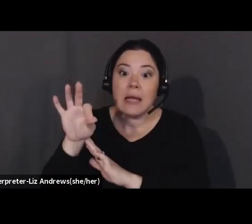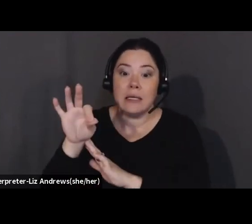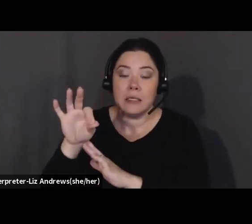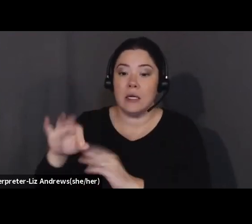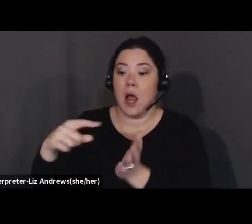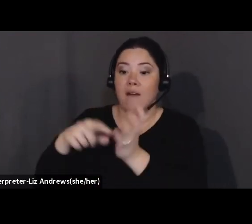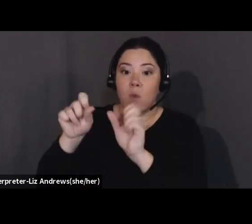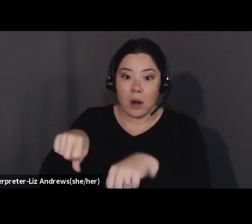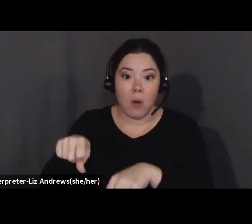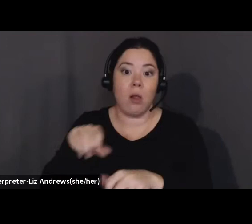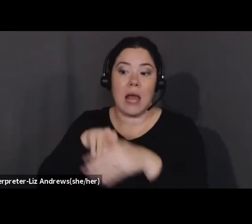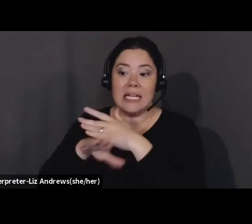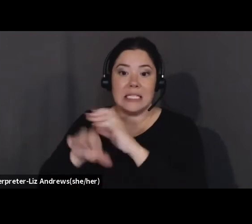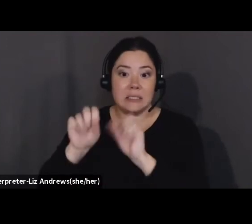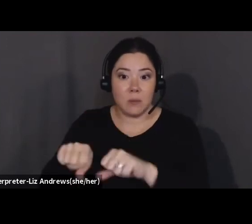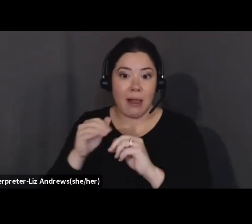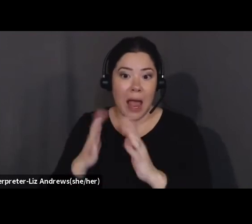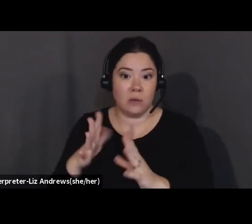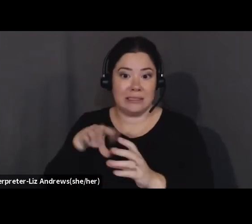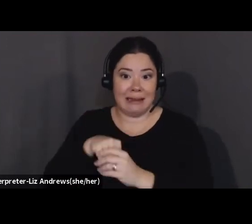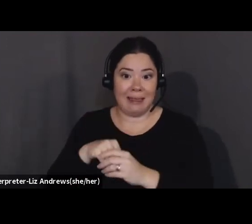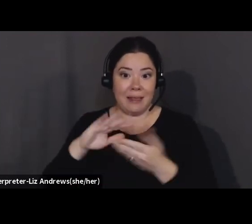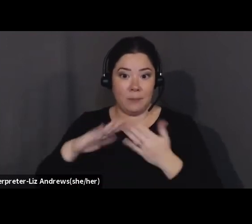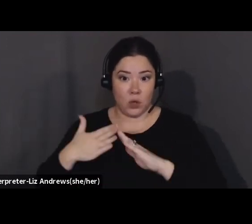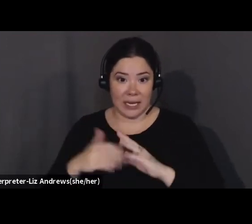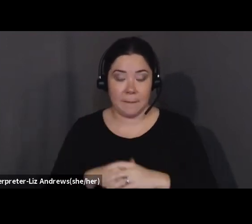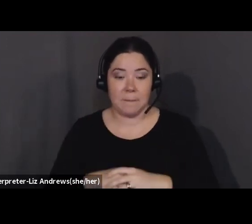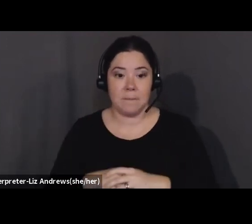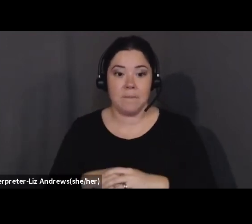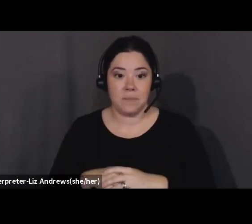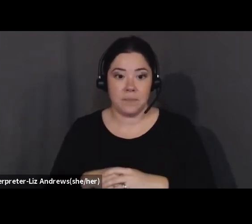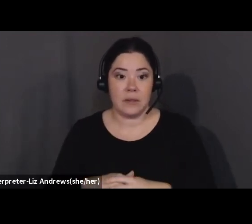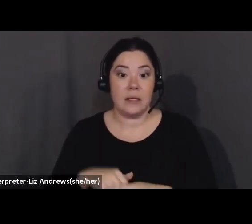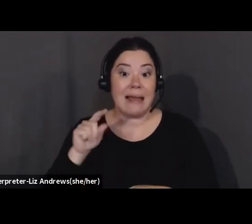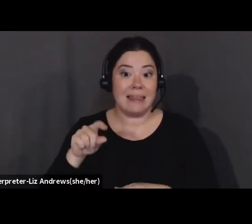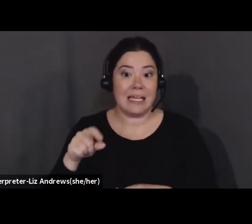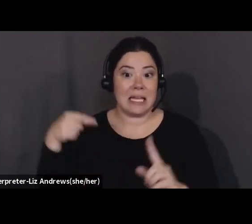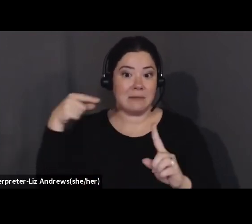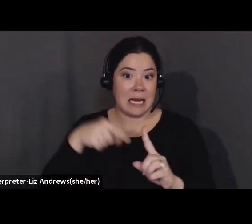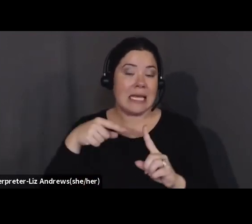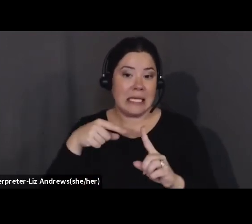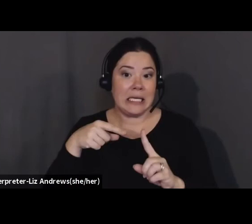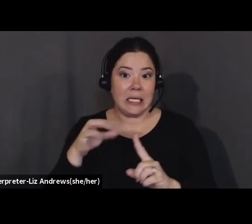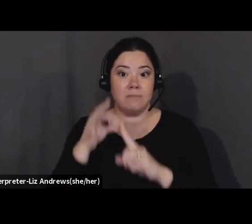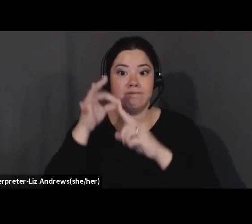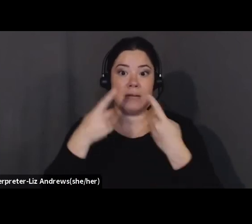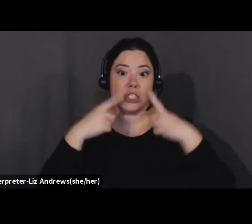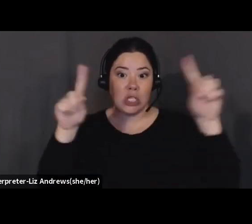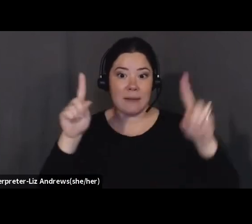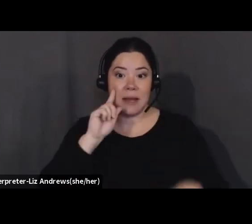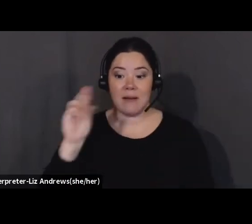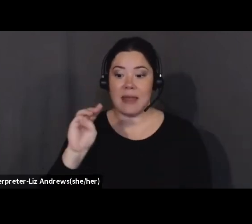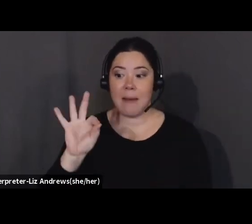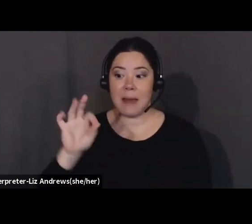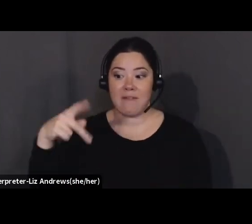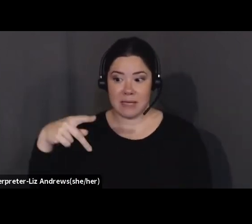affordable and accessible housing in the community. And this has been a key achievement of the MFP